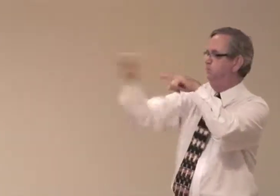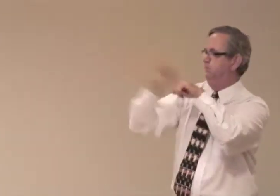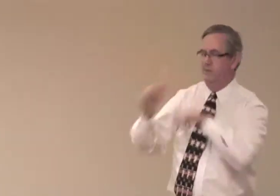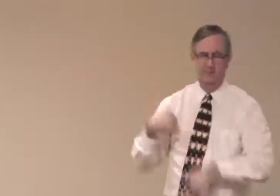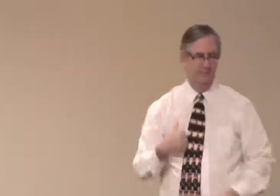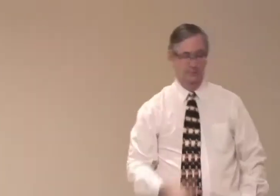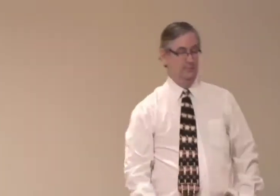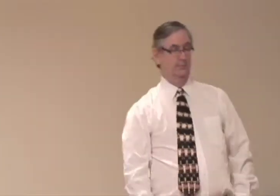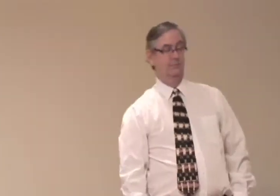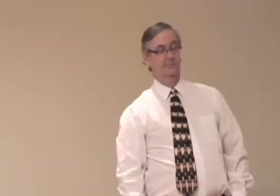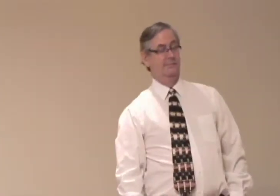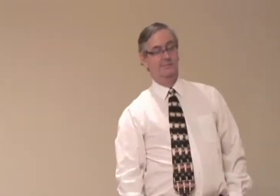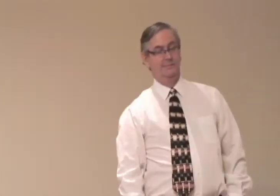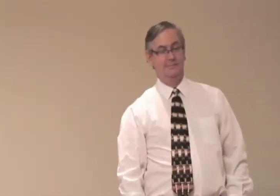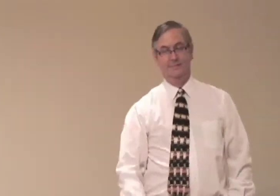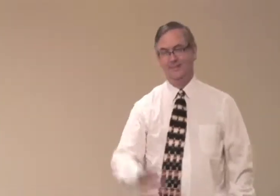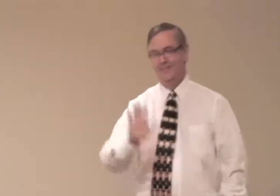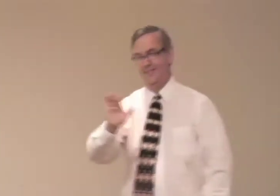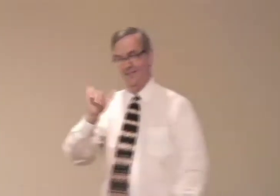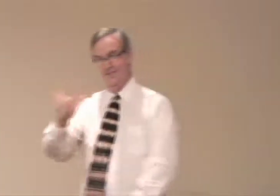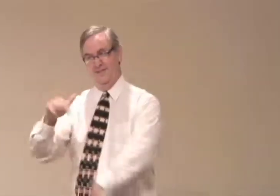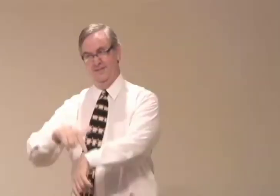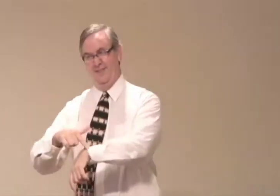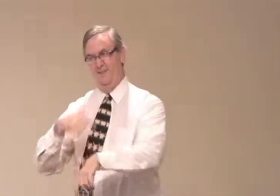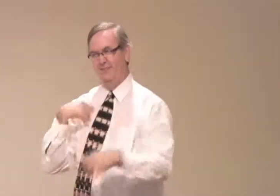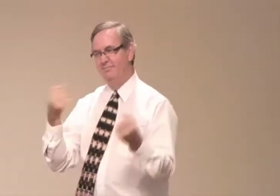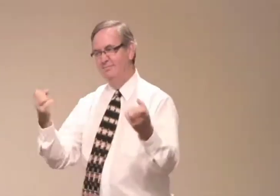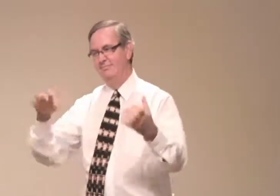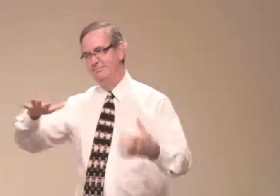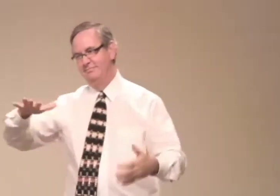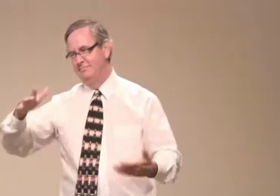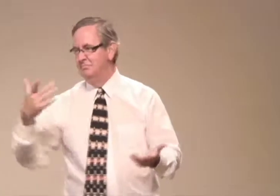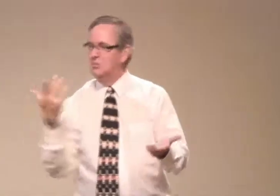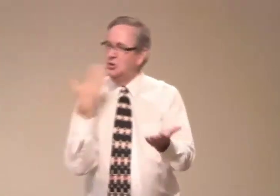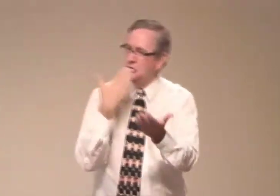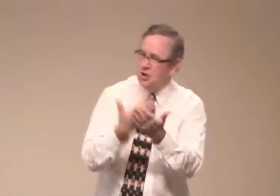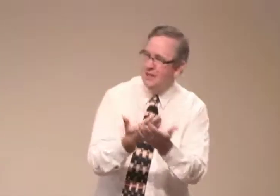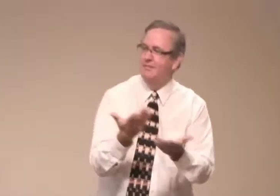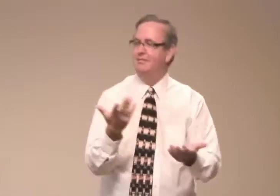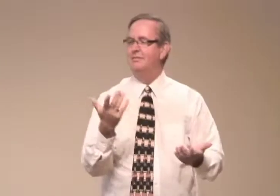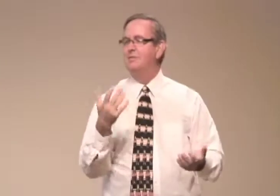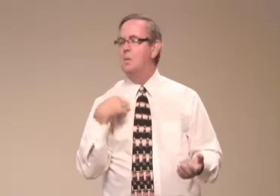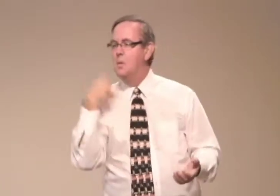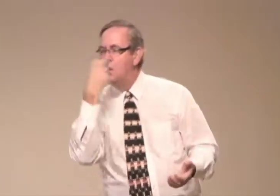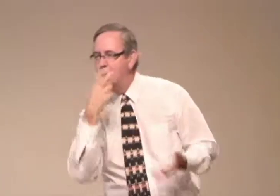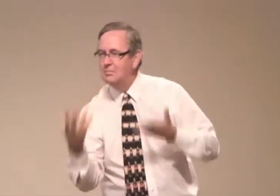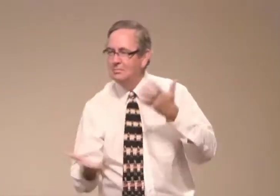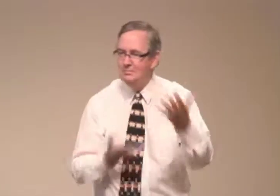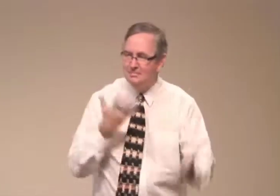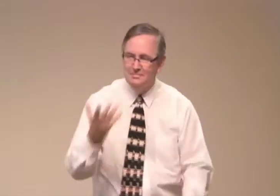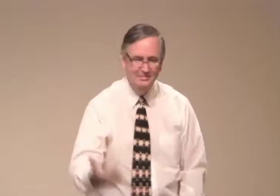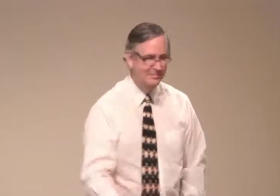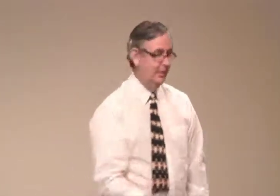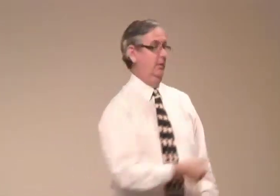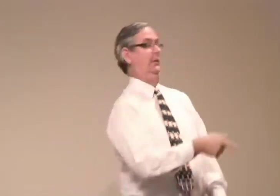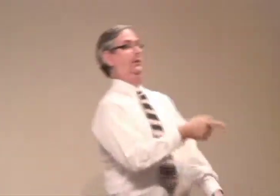And I said, Hi, my name's John. And he cursed me out. Now, I didn't sign so well either. I was still